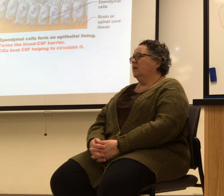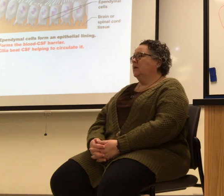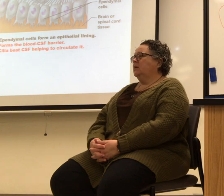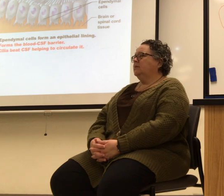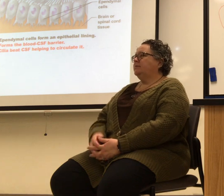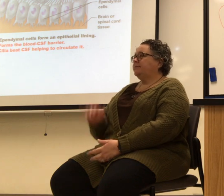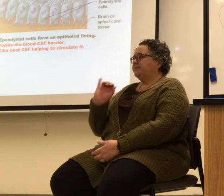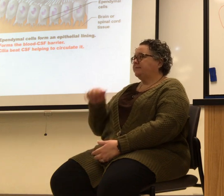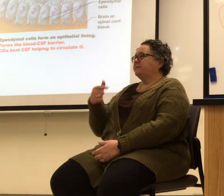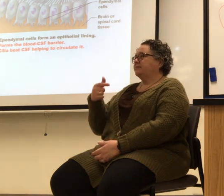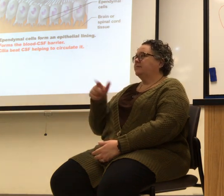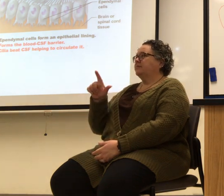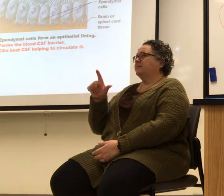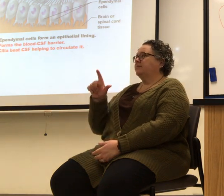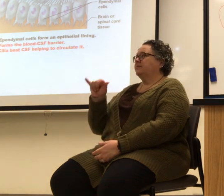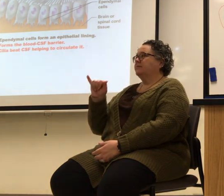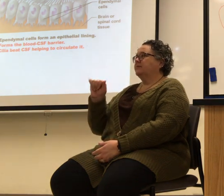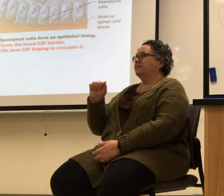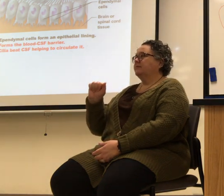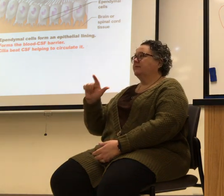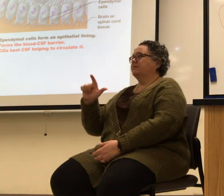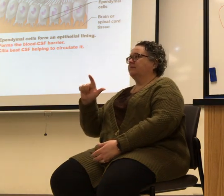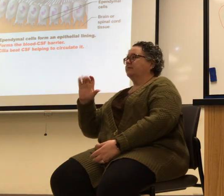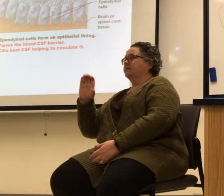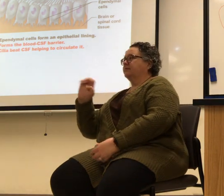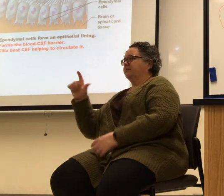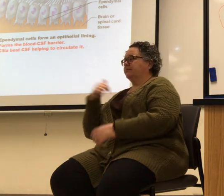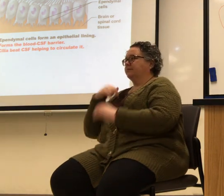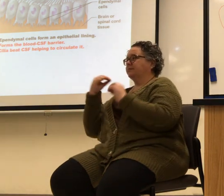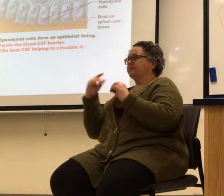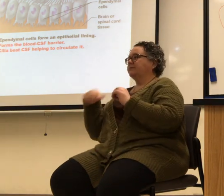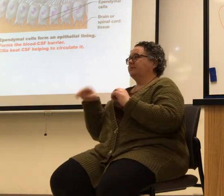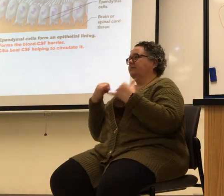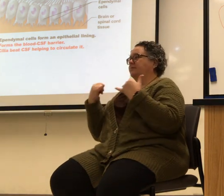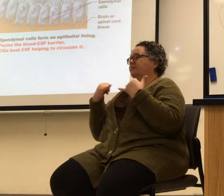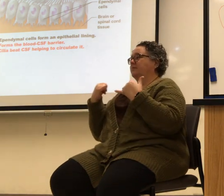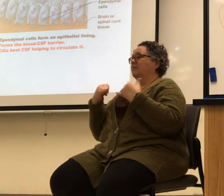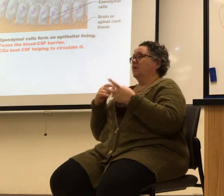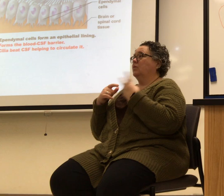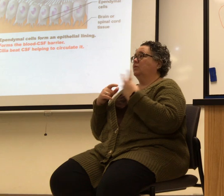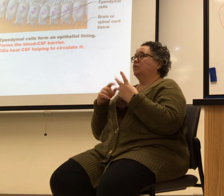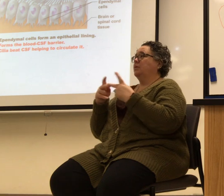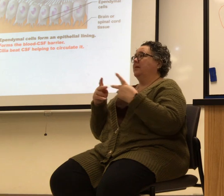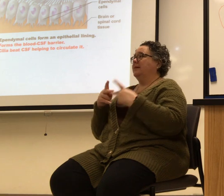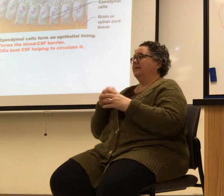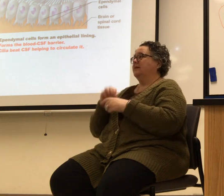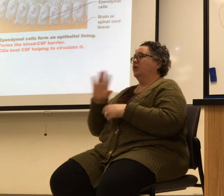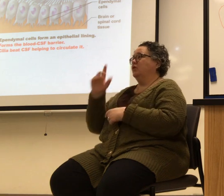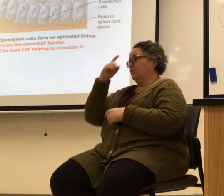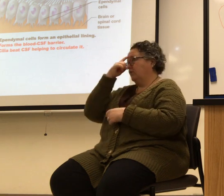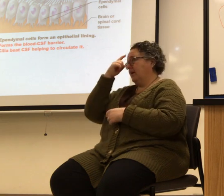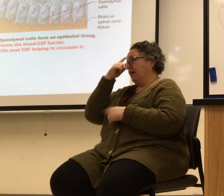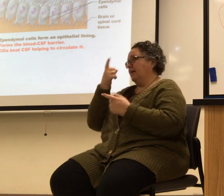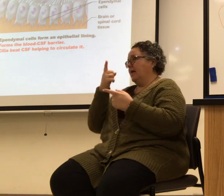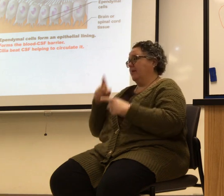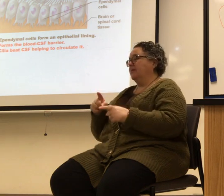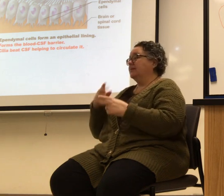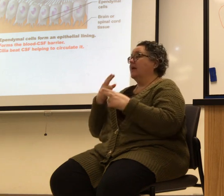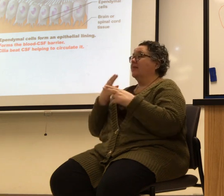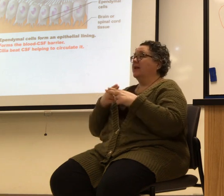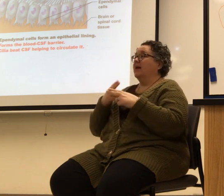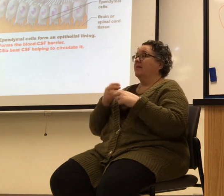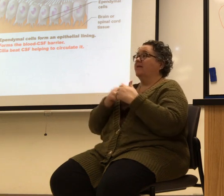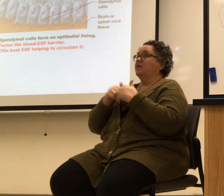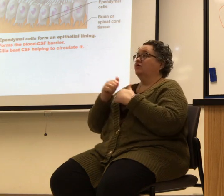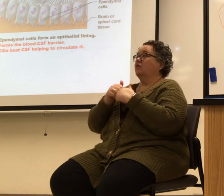And that's the glial cell I'm teaching. There's two places in the brain where this happens. Well, the name of the structure where this